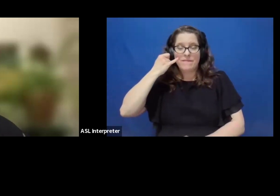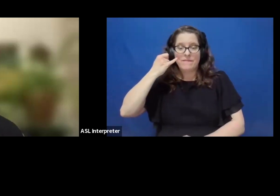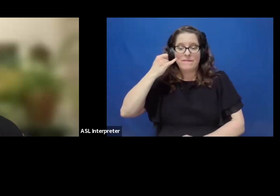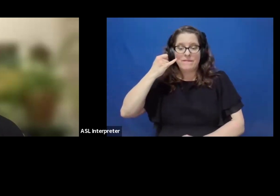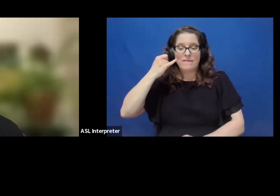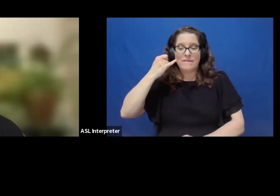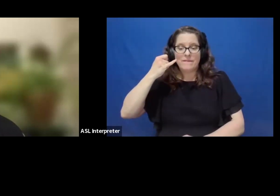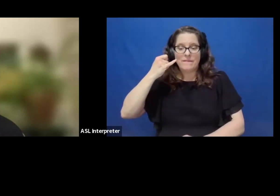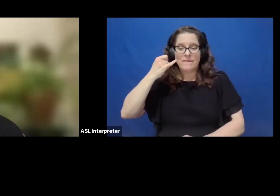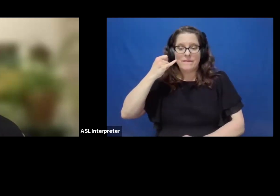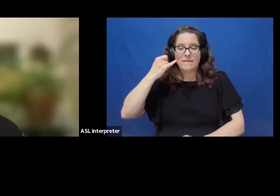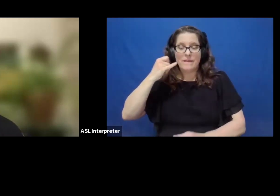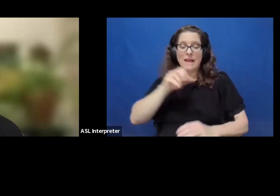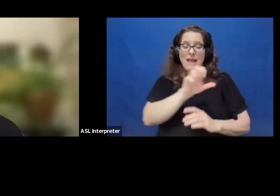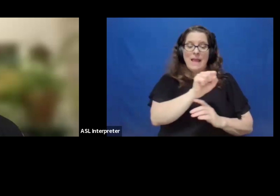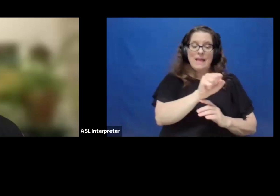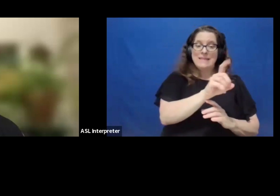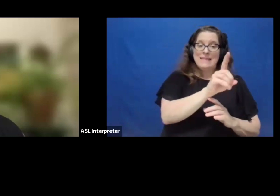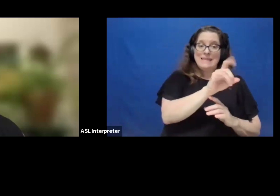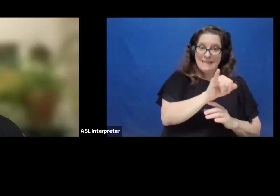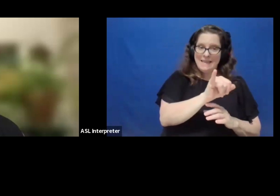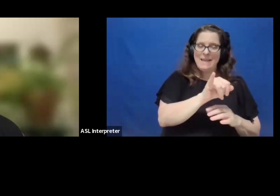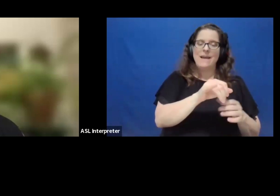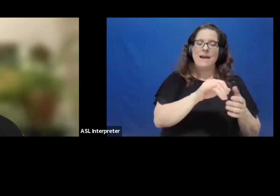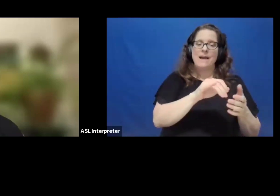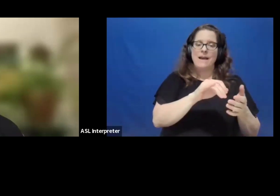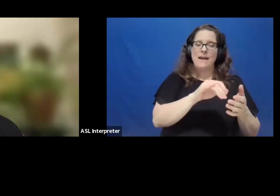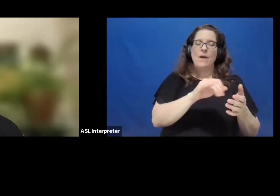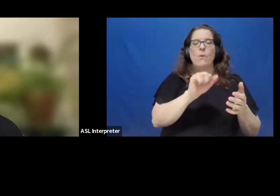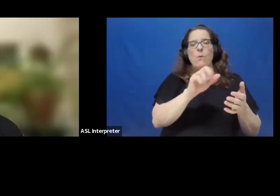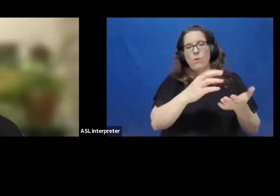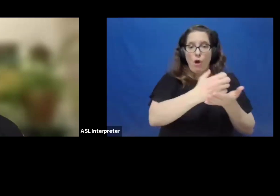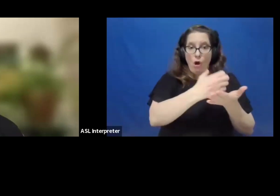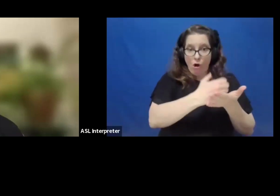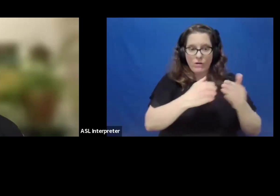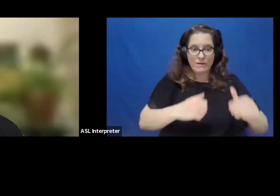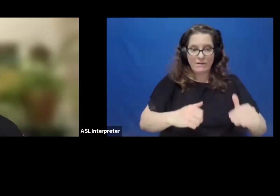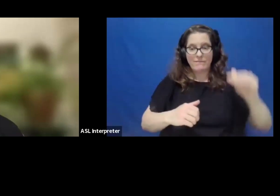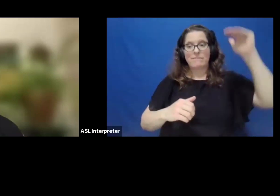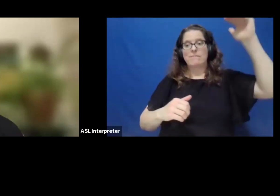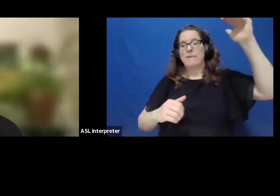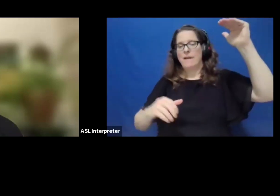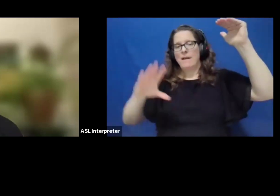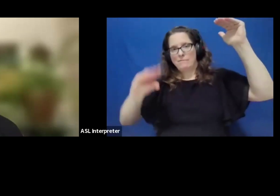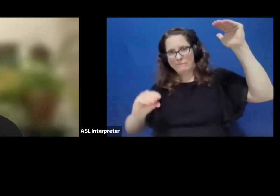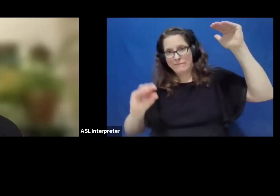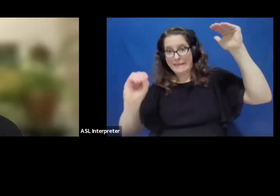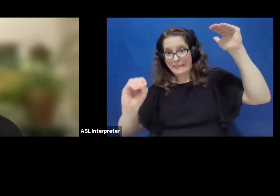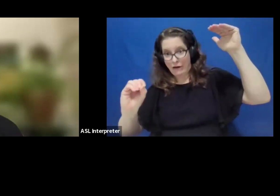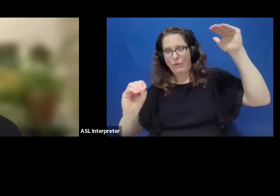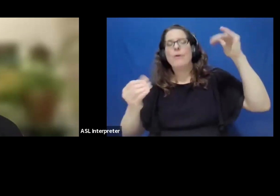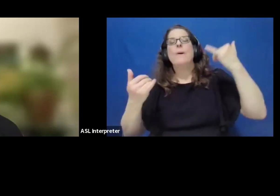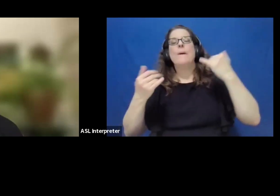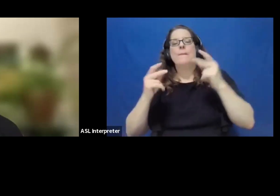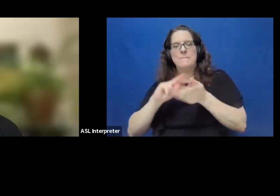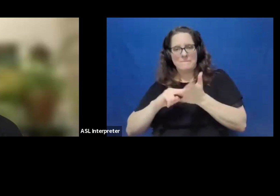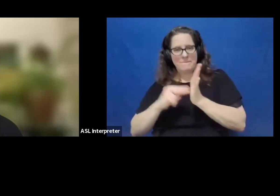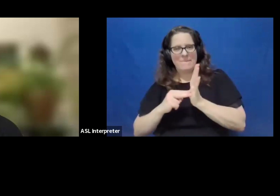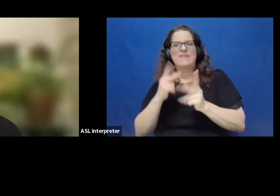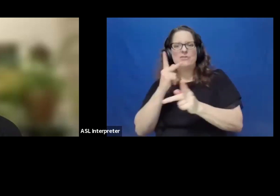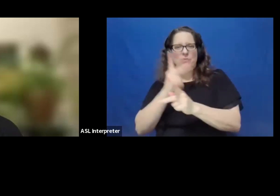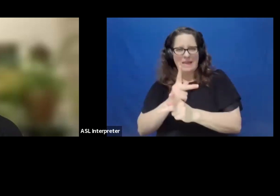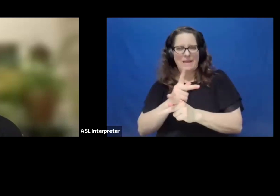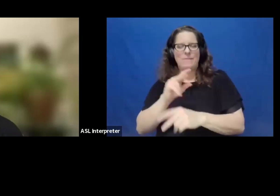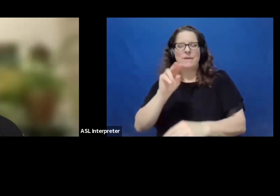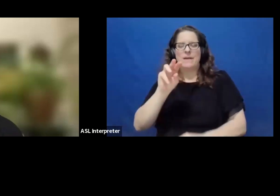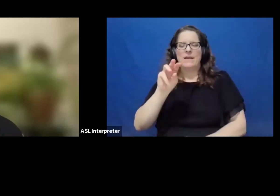their SSI to zero, there is that protection that keeps them eligible for